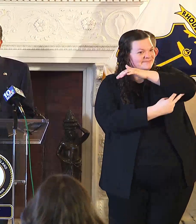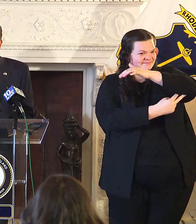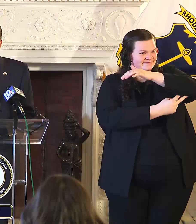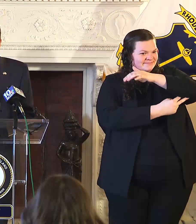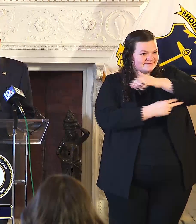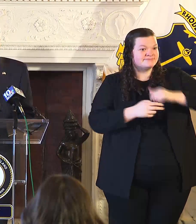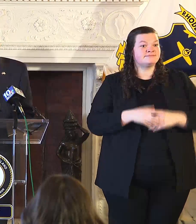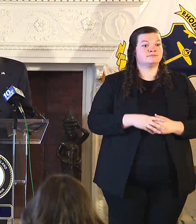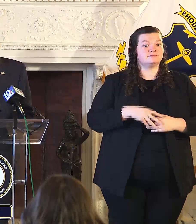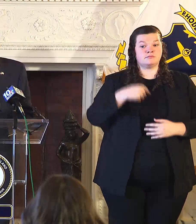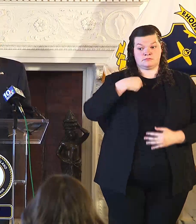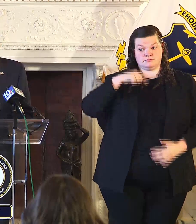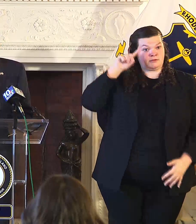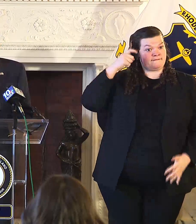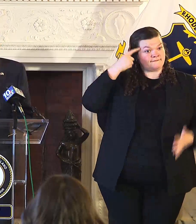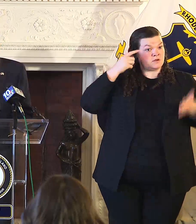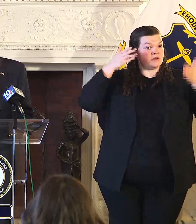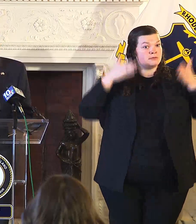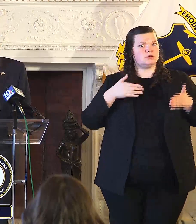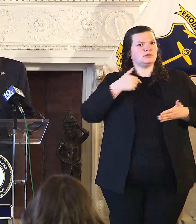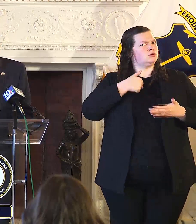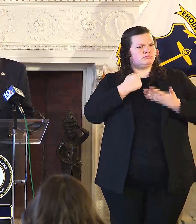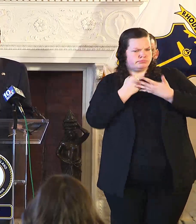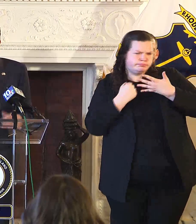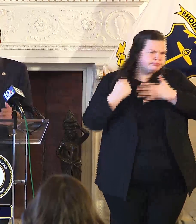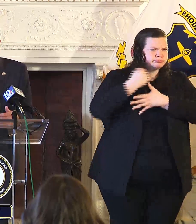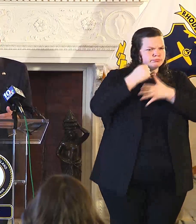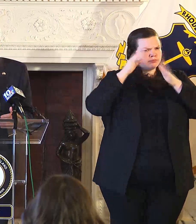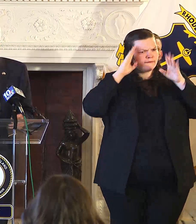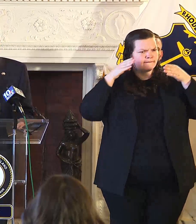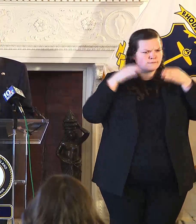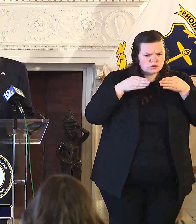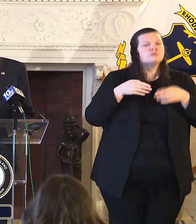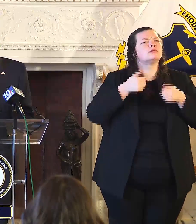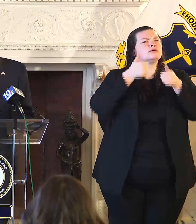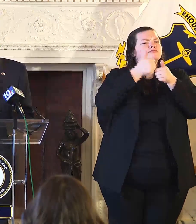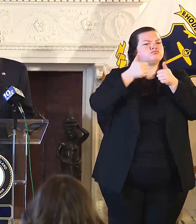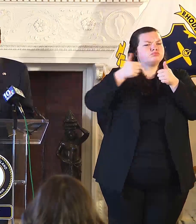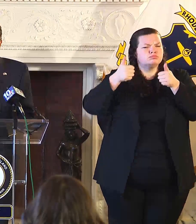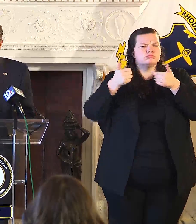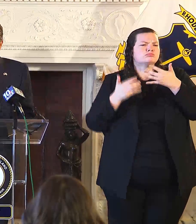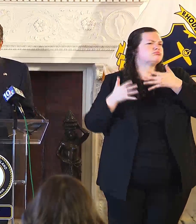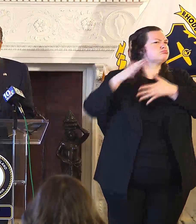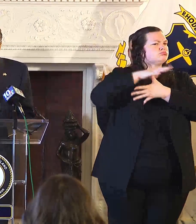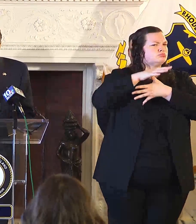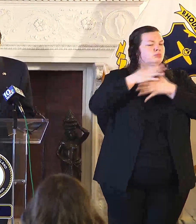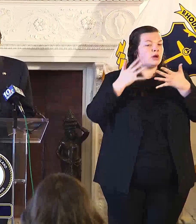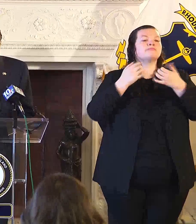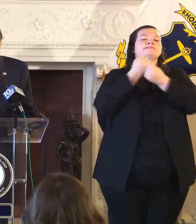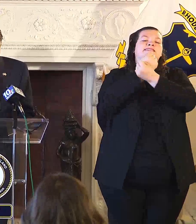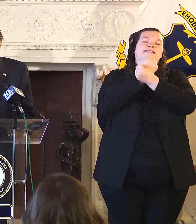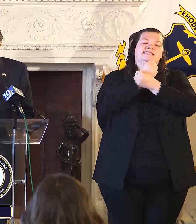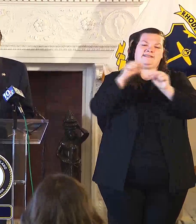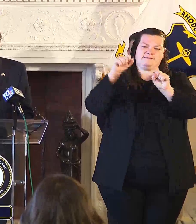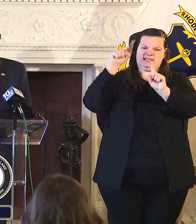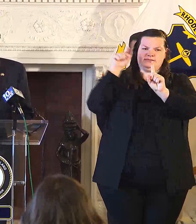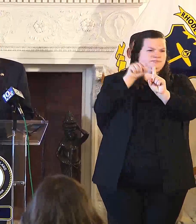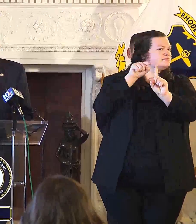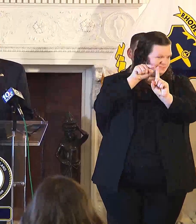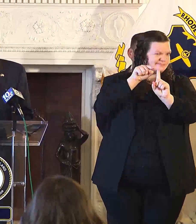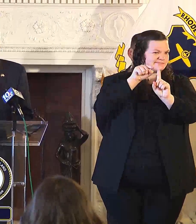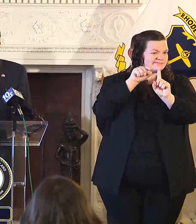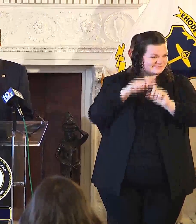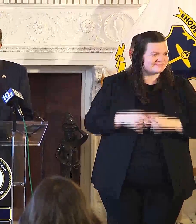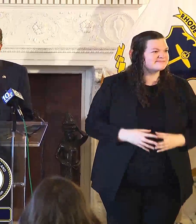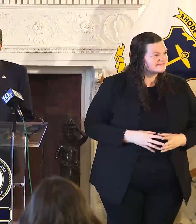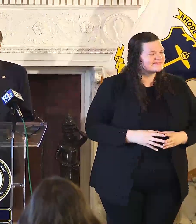been, and our administration's top priority has been, the safety of the people who live in the state of Rhode Island,